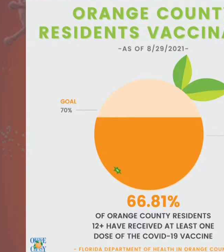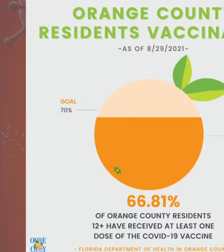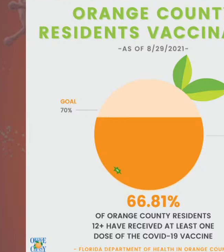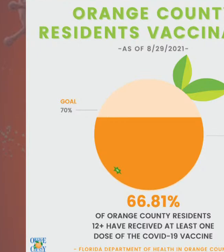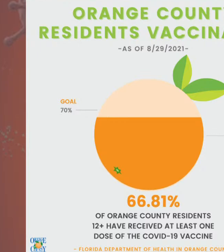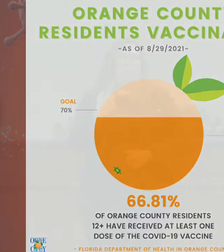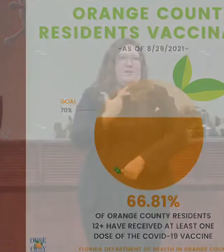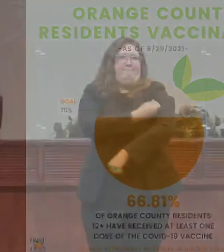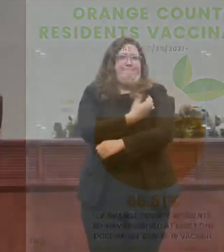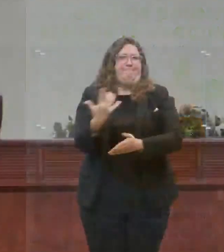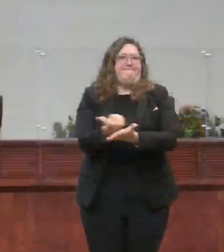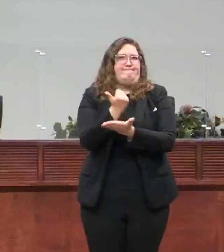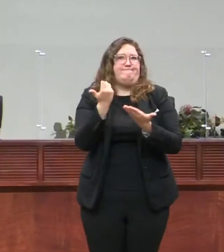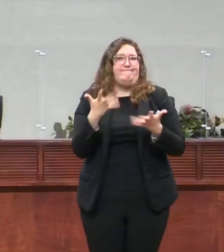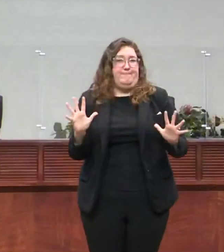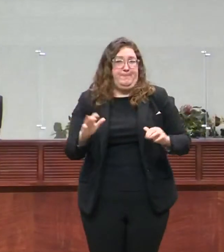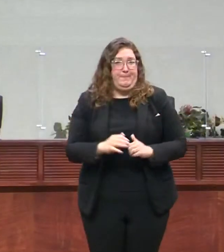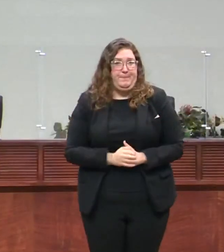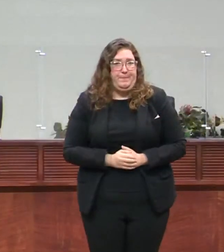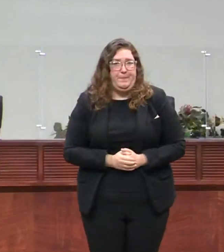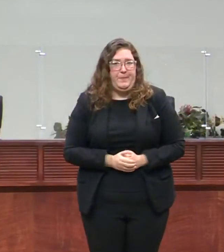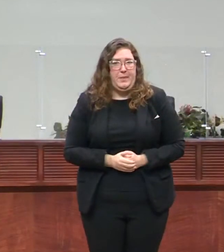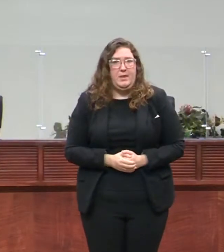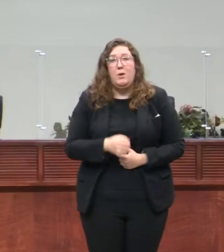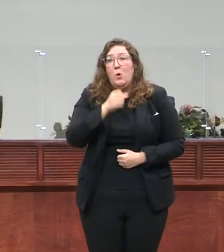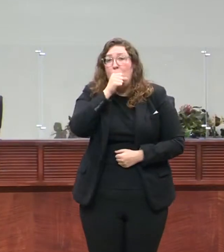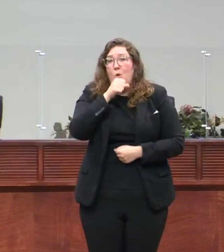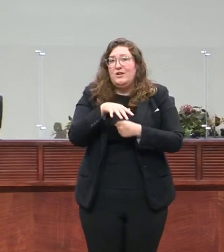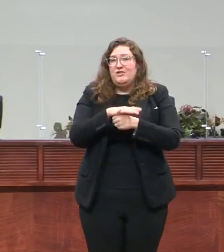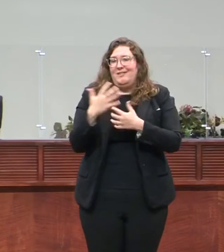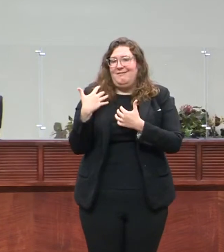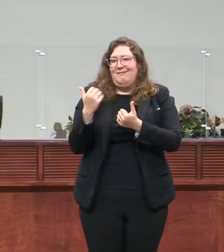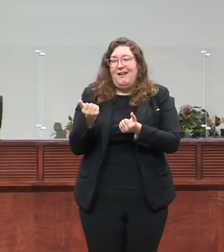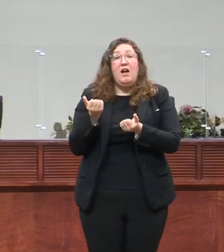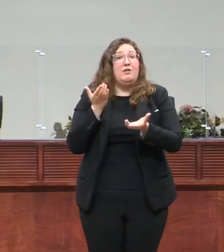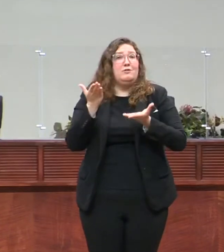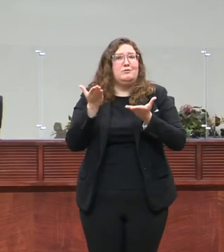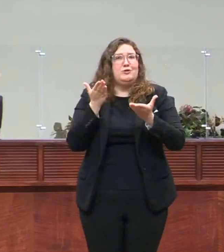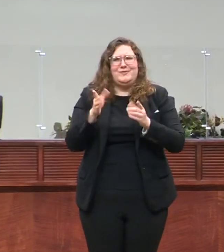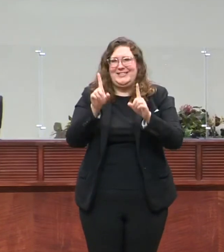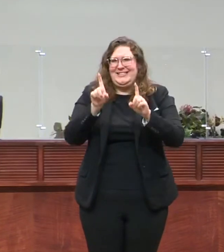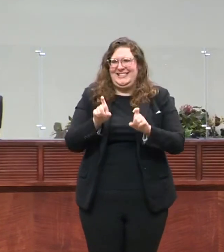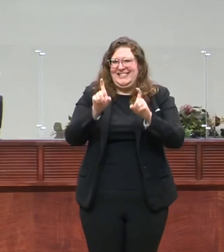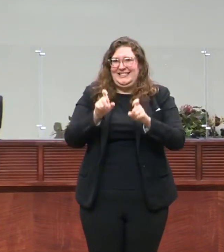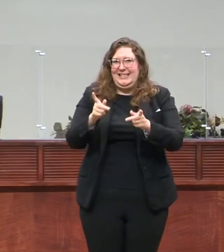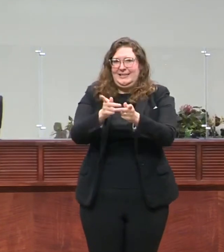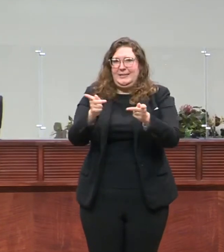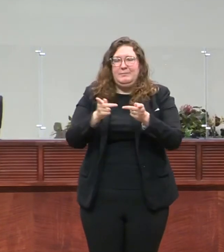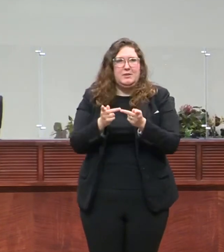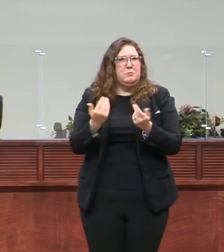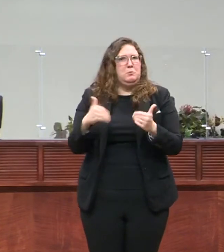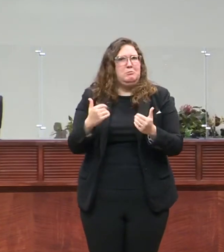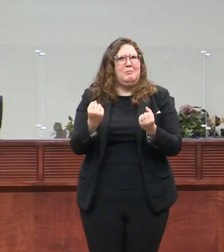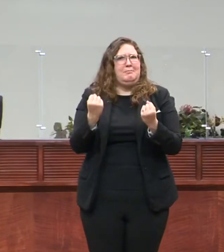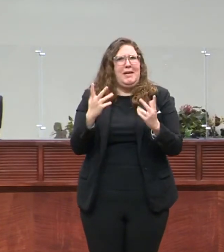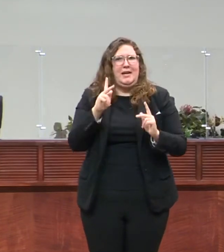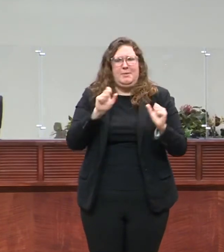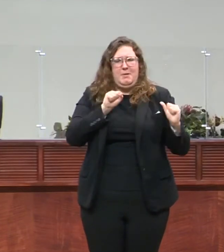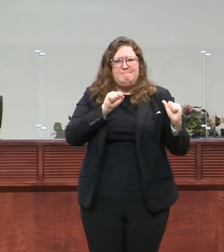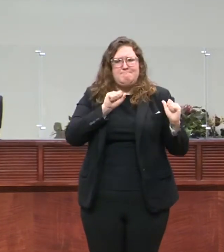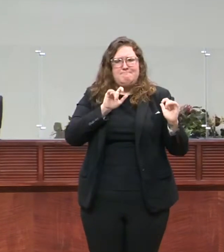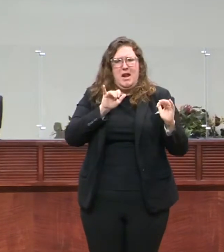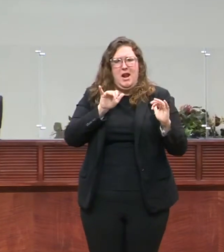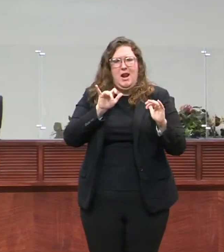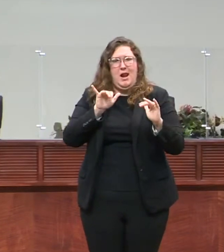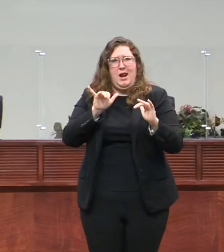vaccine. Our Orange County Health Services testing sites continue to see thousands of people at their